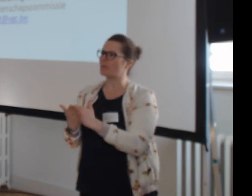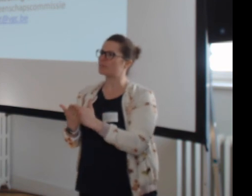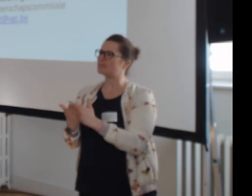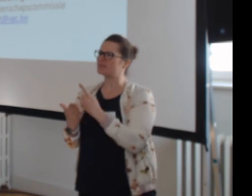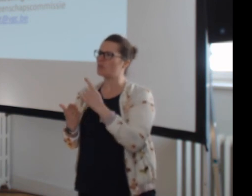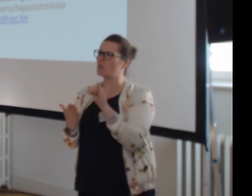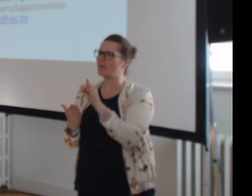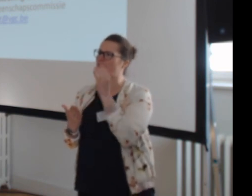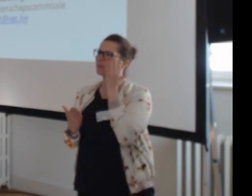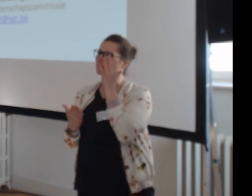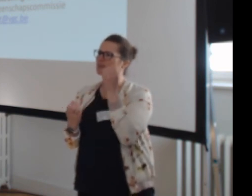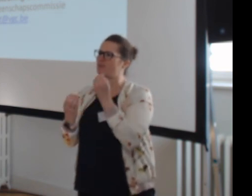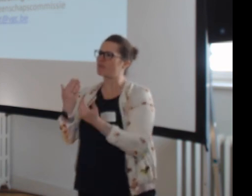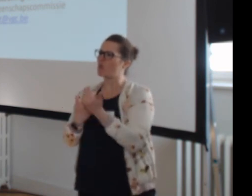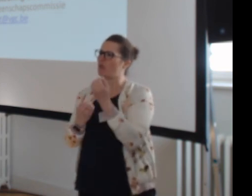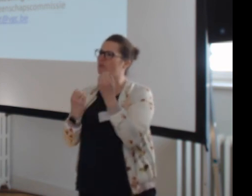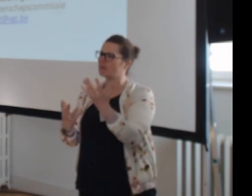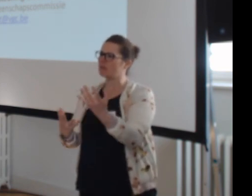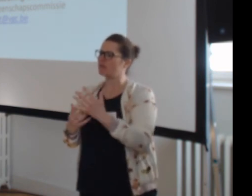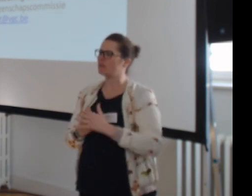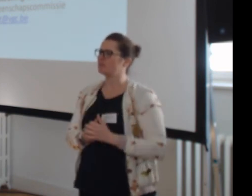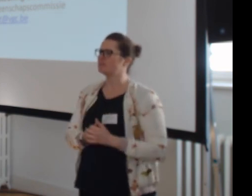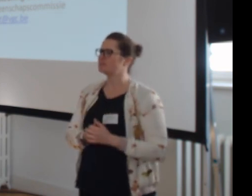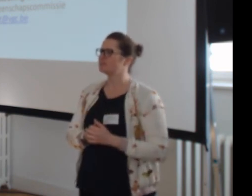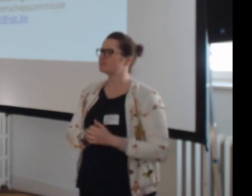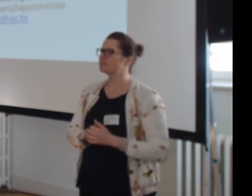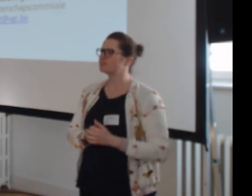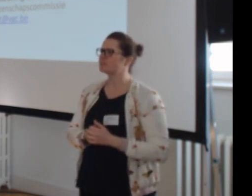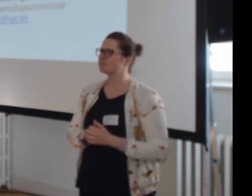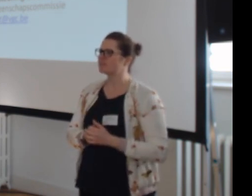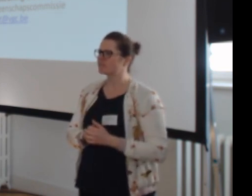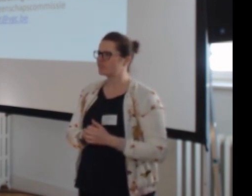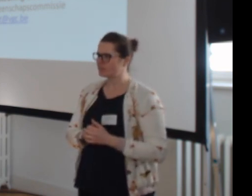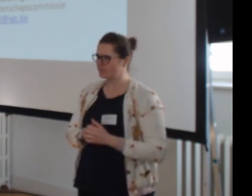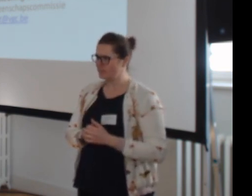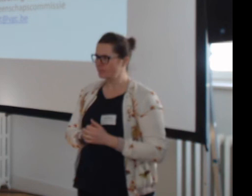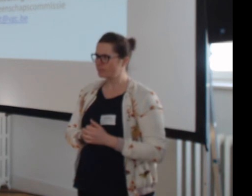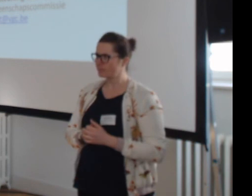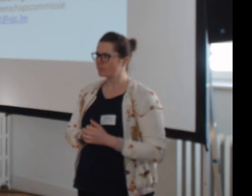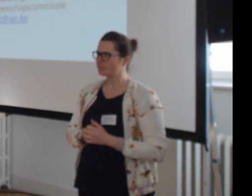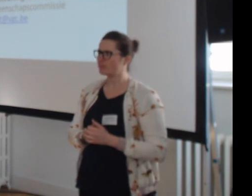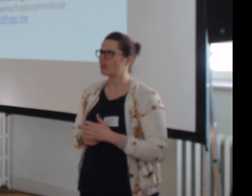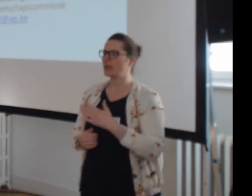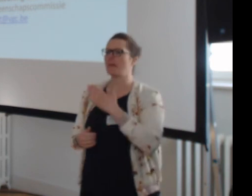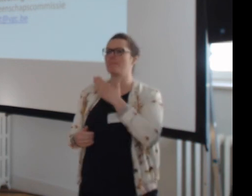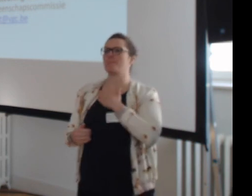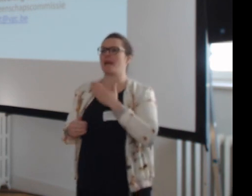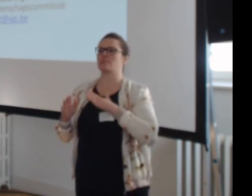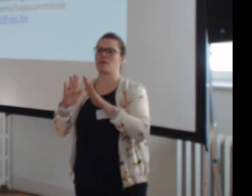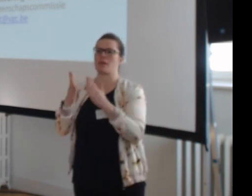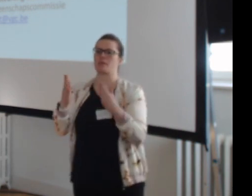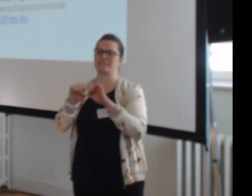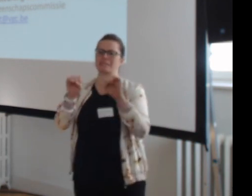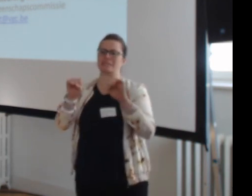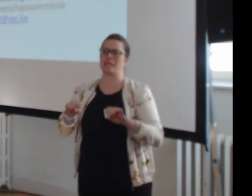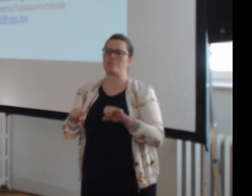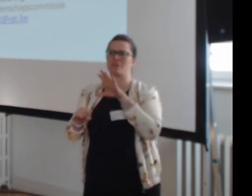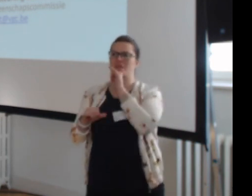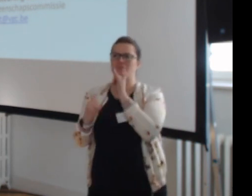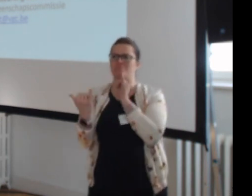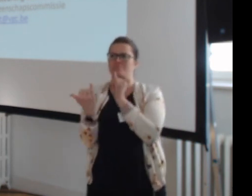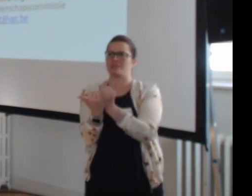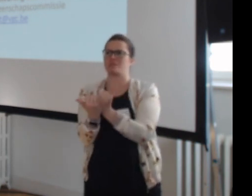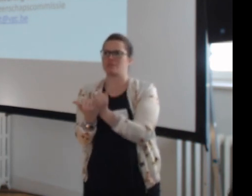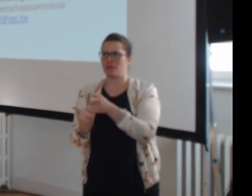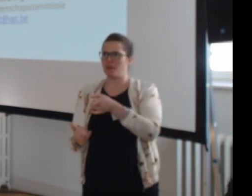this morning, because although they may not specifically apply to my library system right now, they certainly